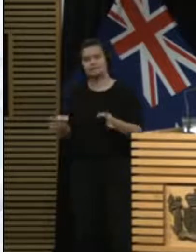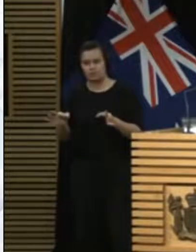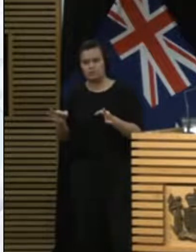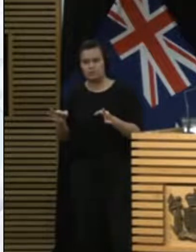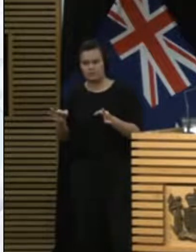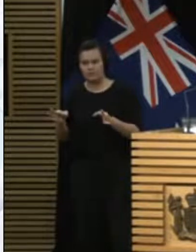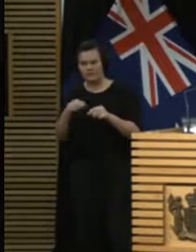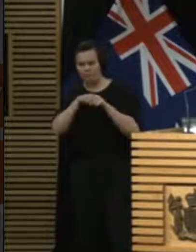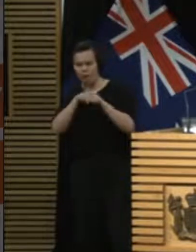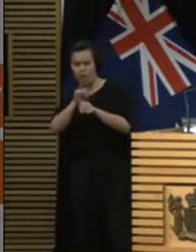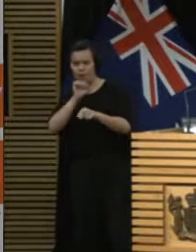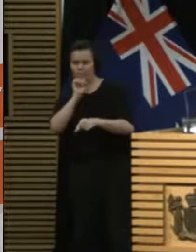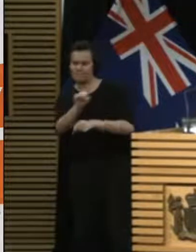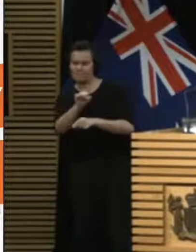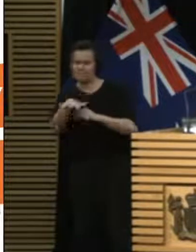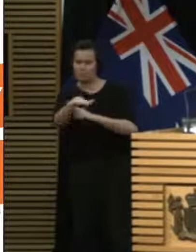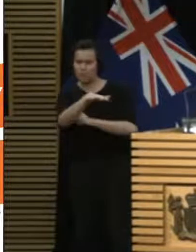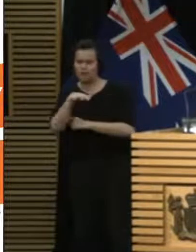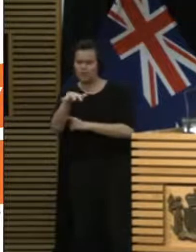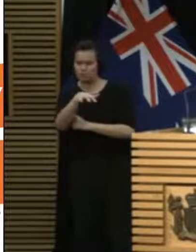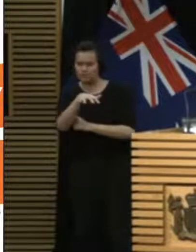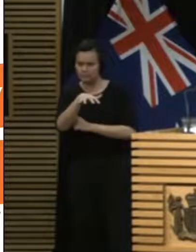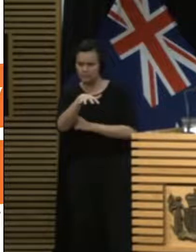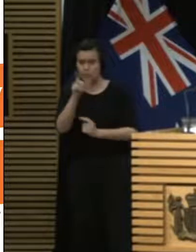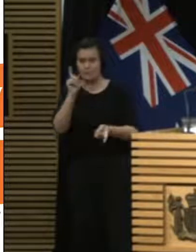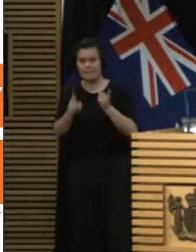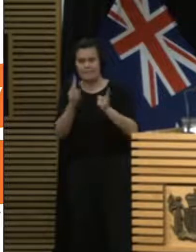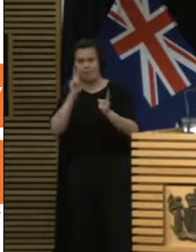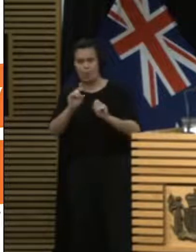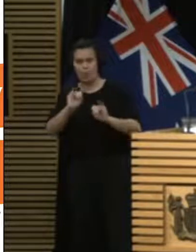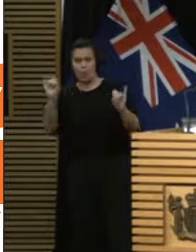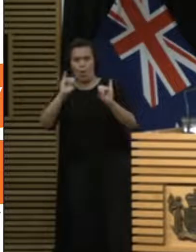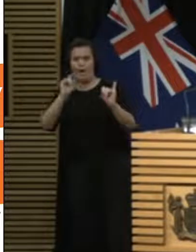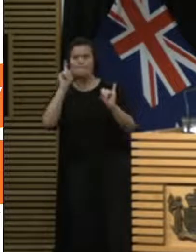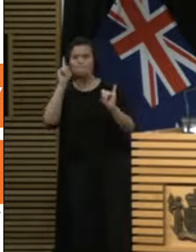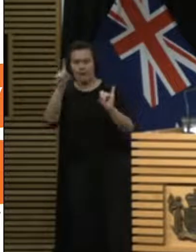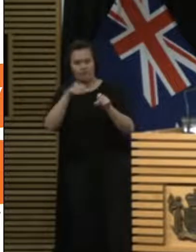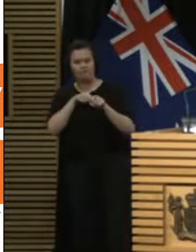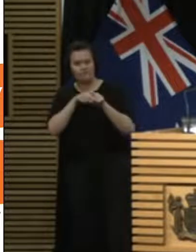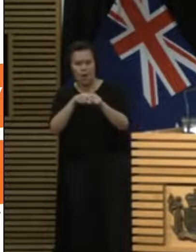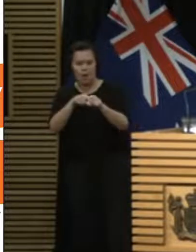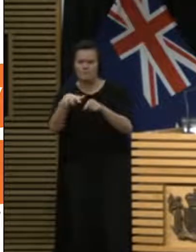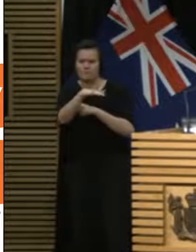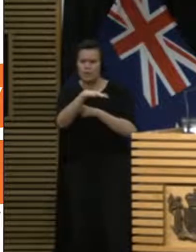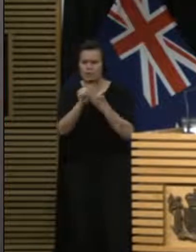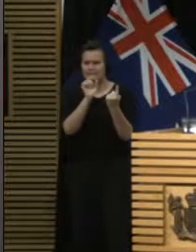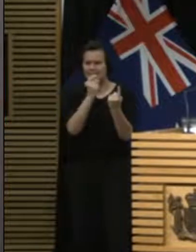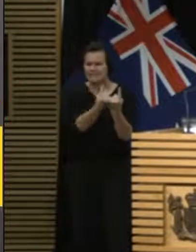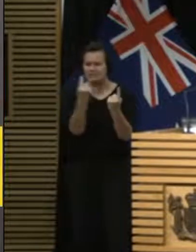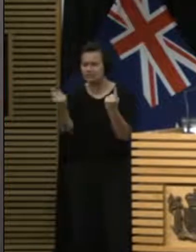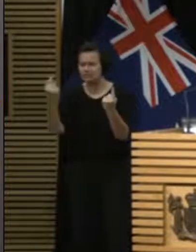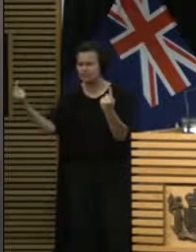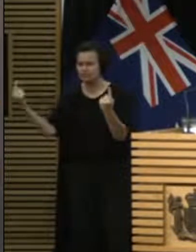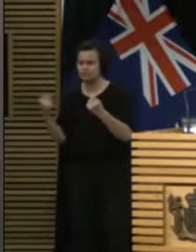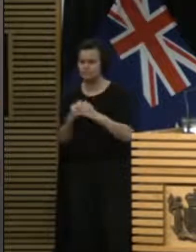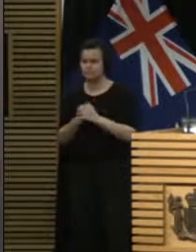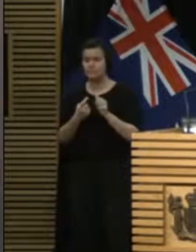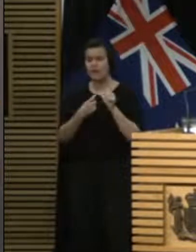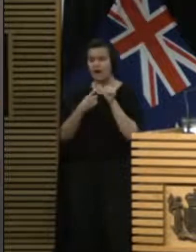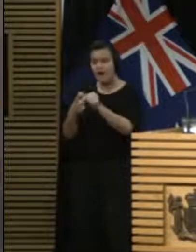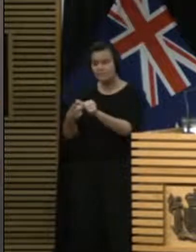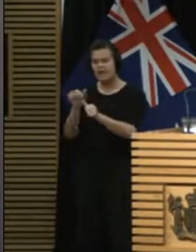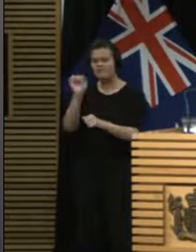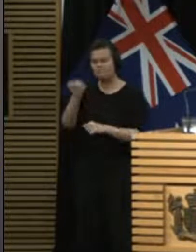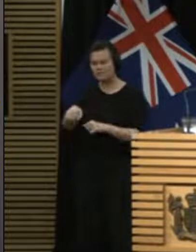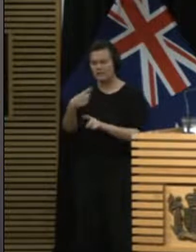the circumstances. But we'll wait for the advice to come through on that. We've tried to also strike a very careful balance here. I think people